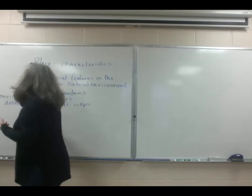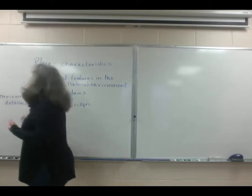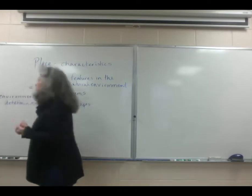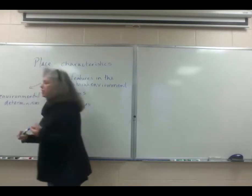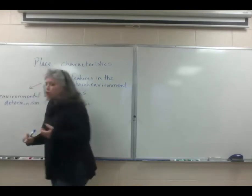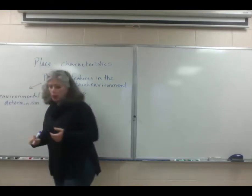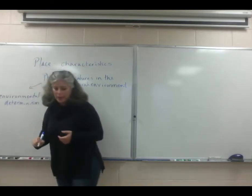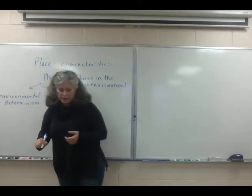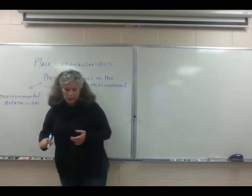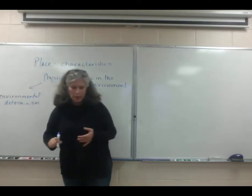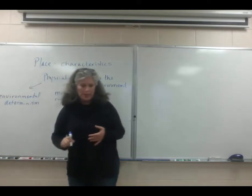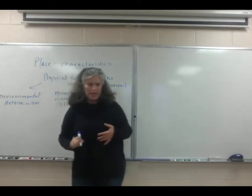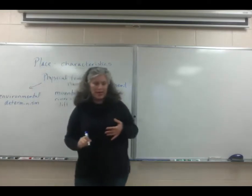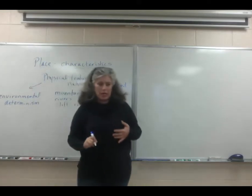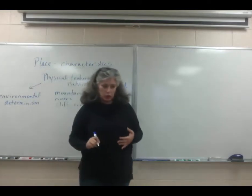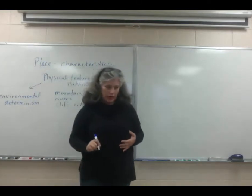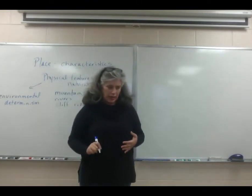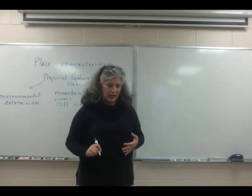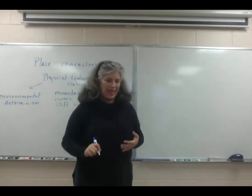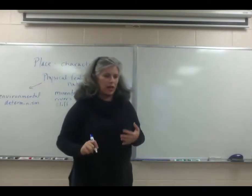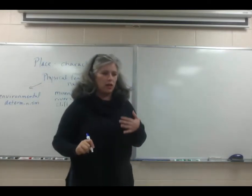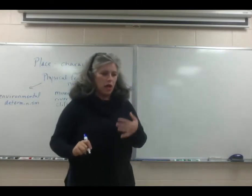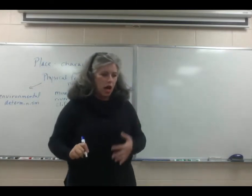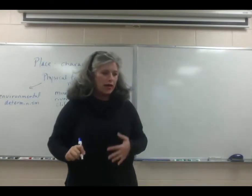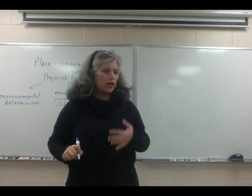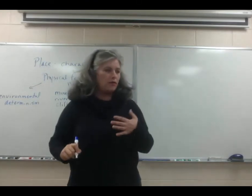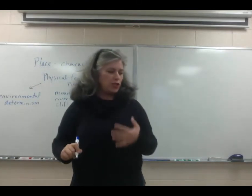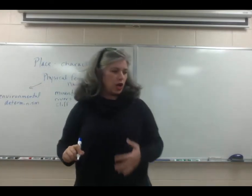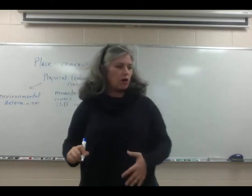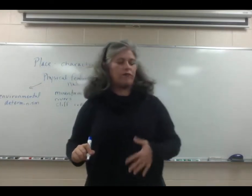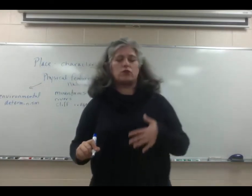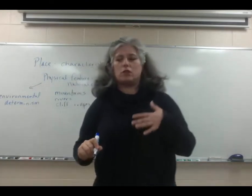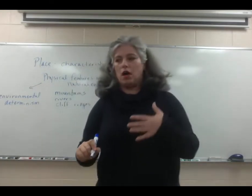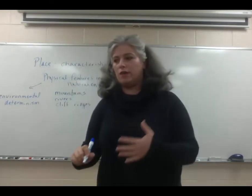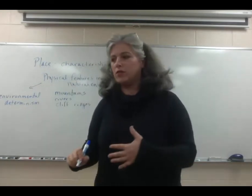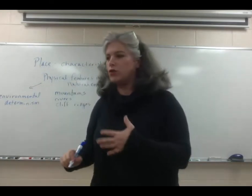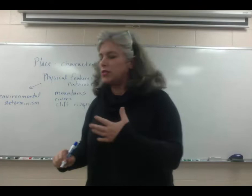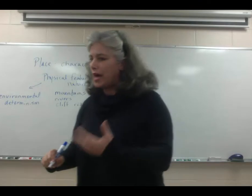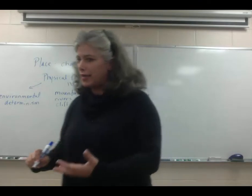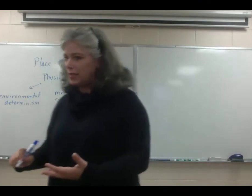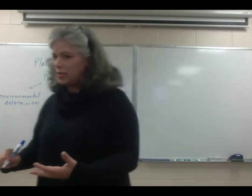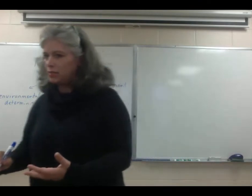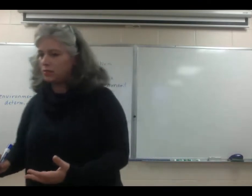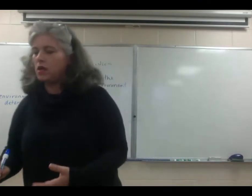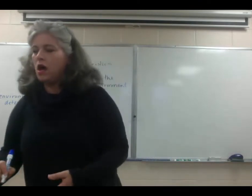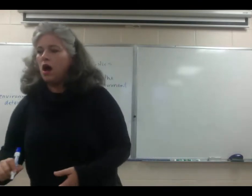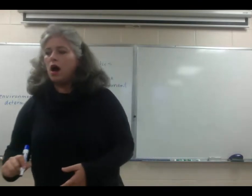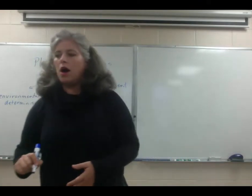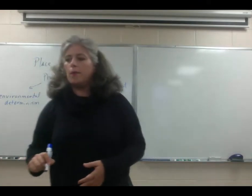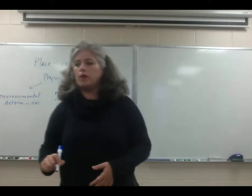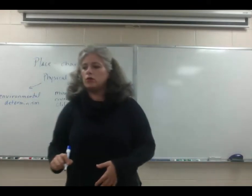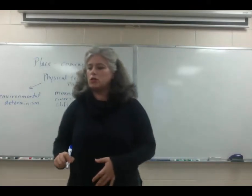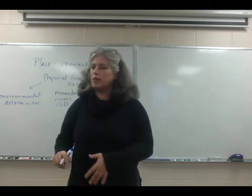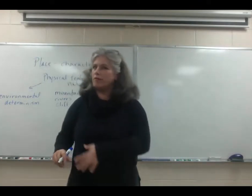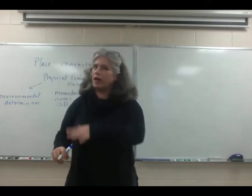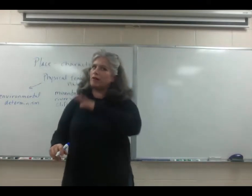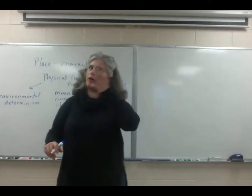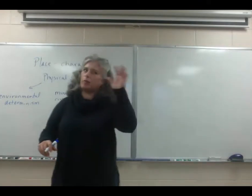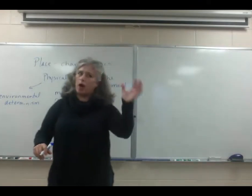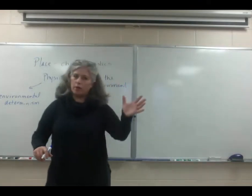Environmental determinism is a theory that a lot of geographers, a lot of social scientists, it used to be very, very popular,